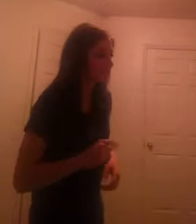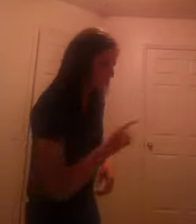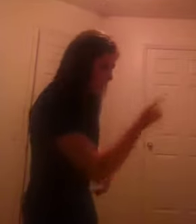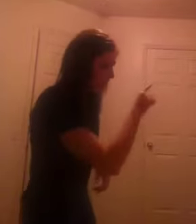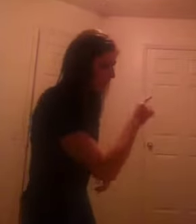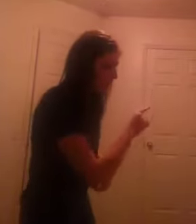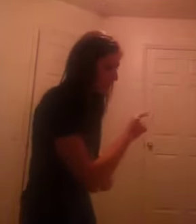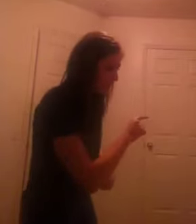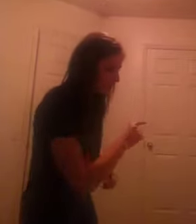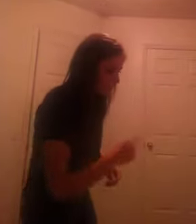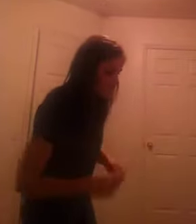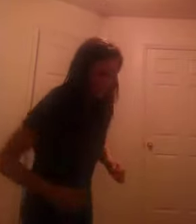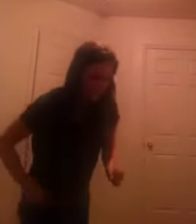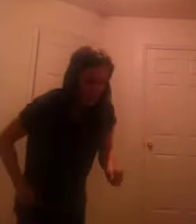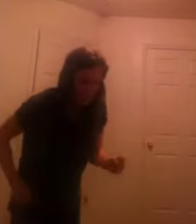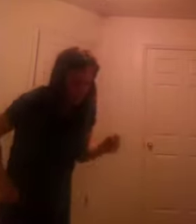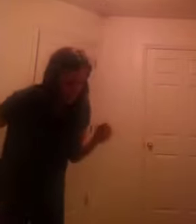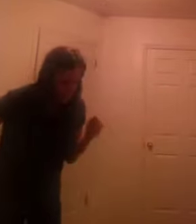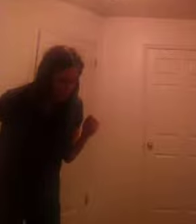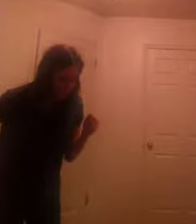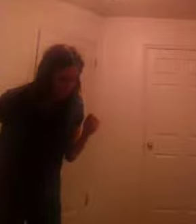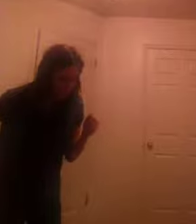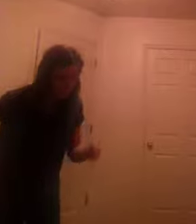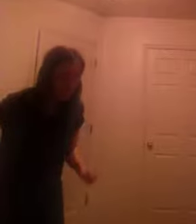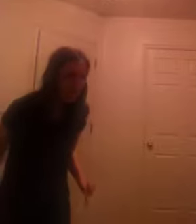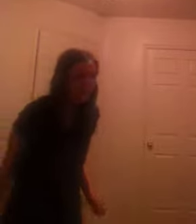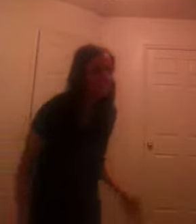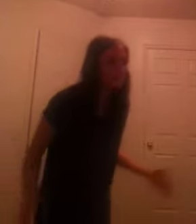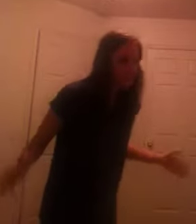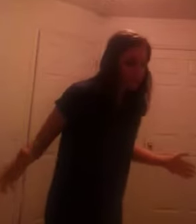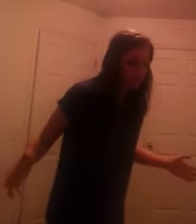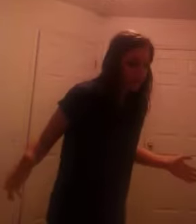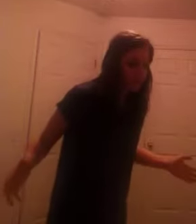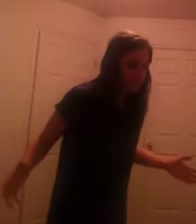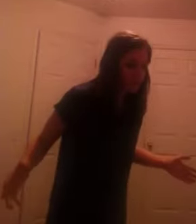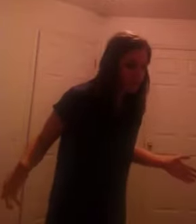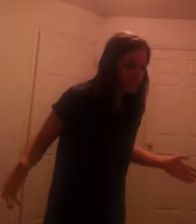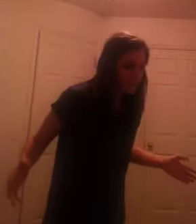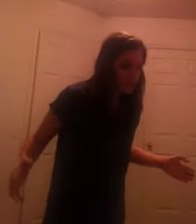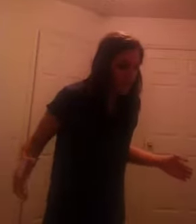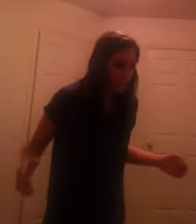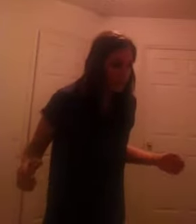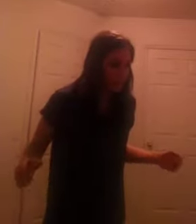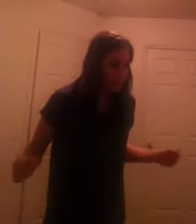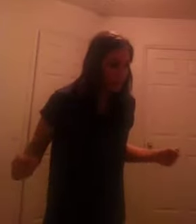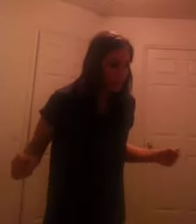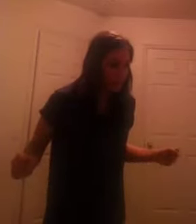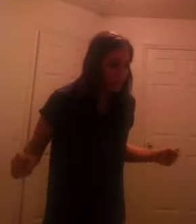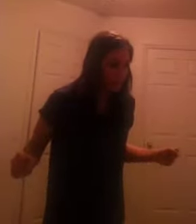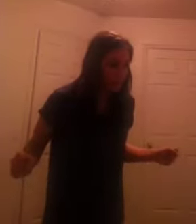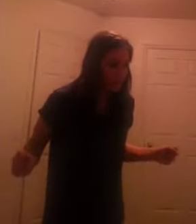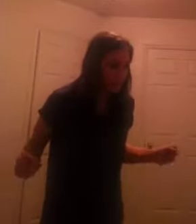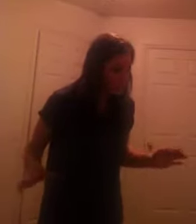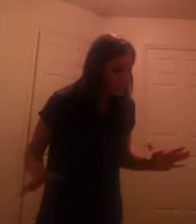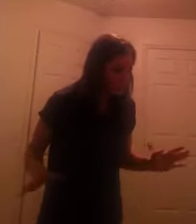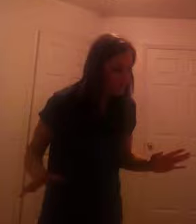said, "I'll go." He took a step back, and he leapt off the ledge, and we watched and waited for